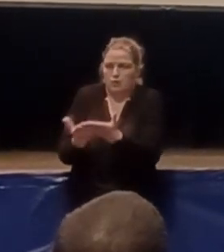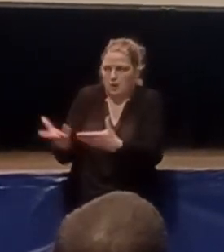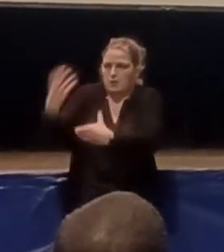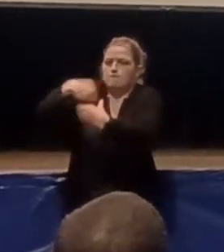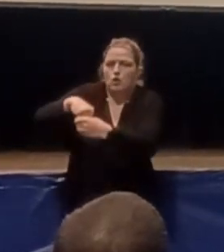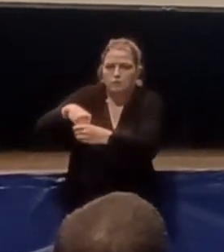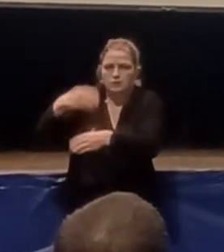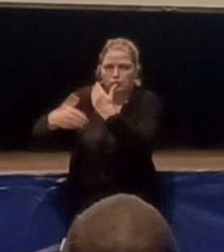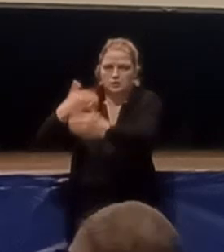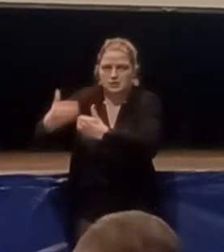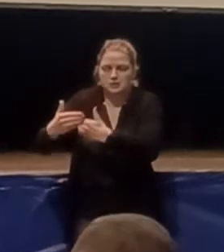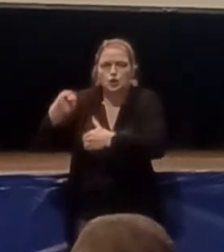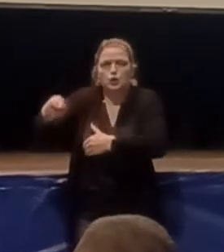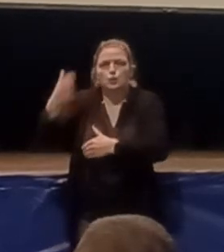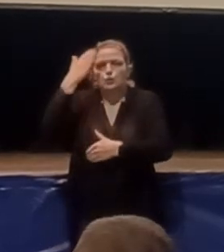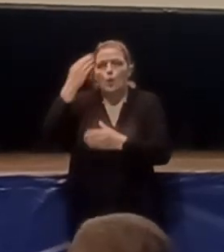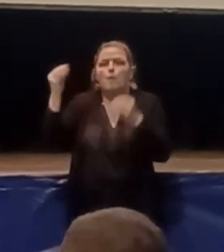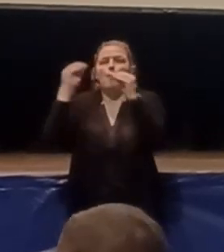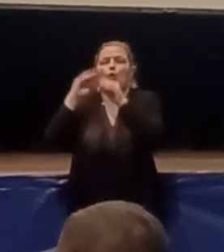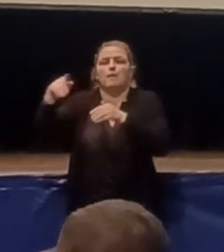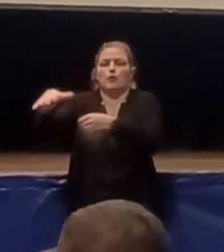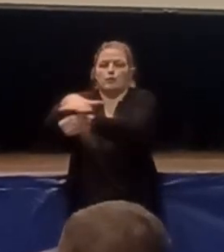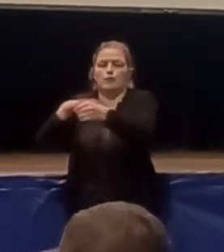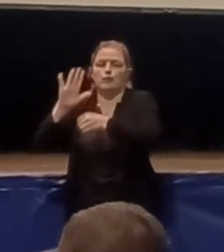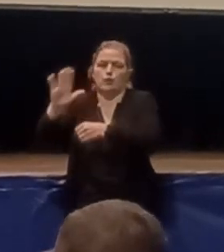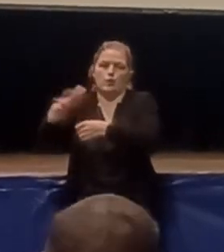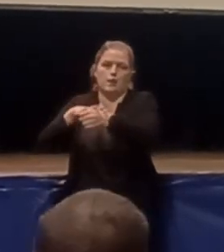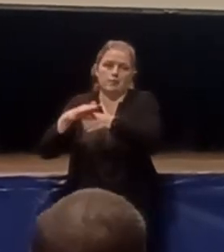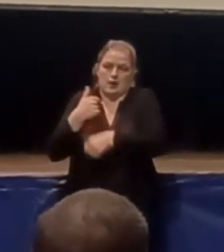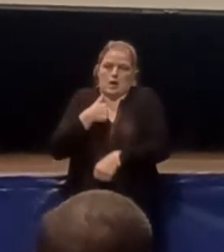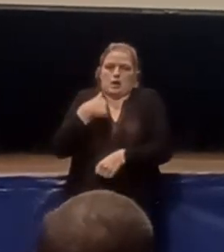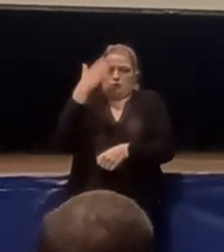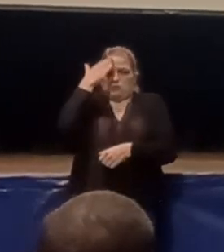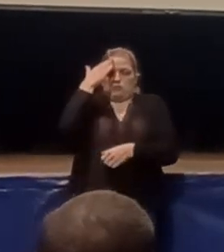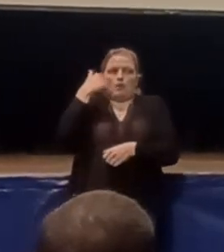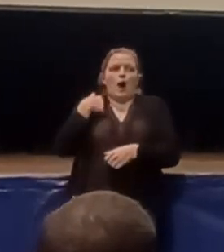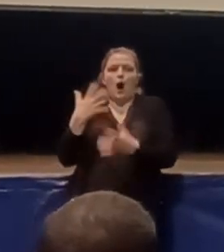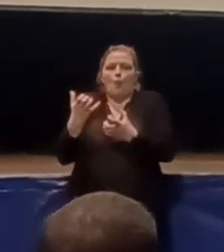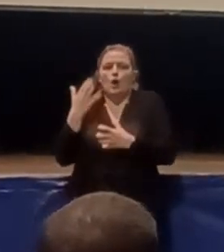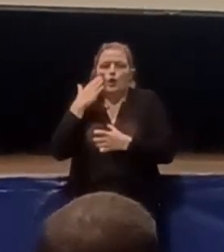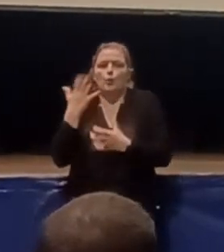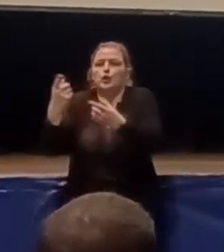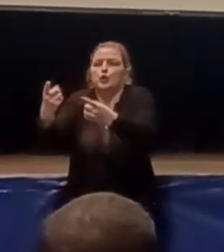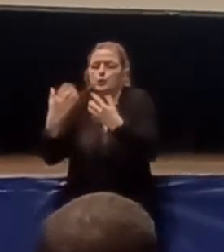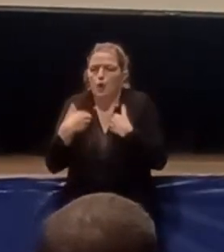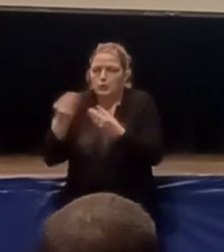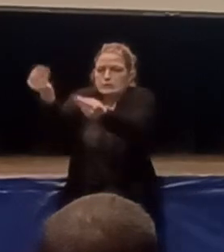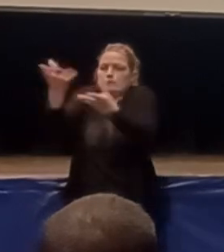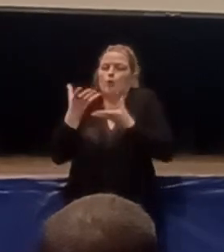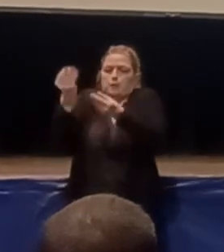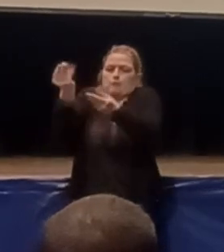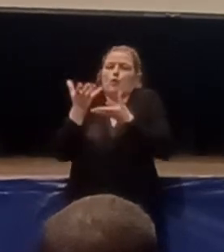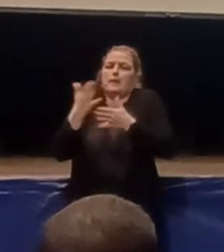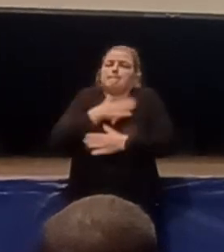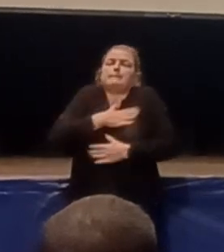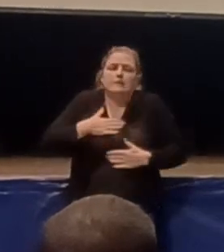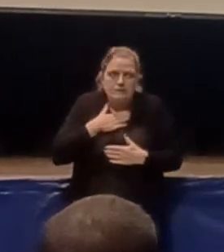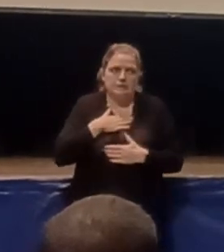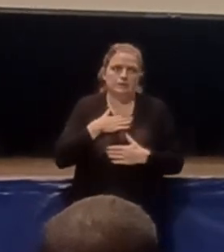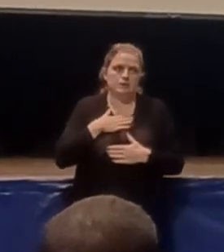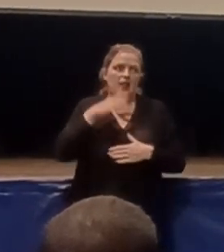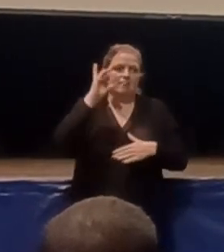You know more about your neighborhood than I do. I want to know what you know. Tell me, please. This should be